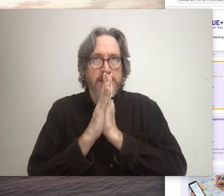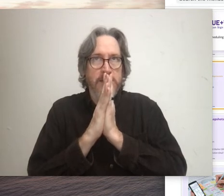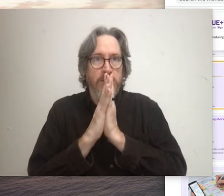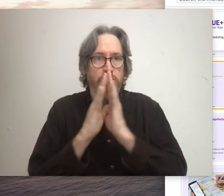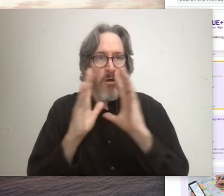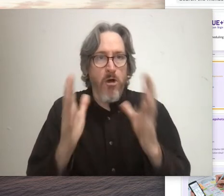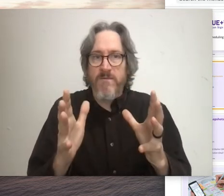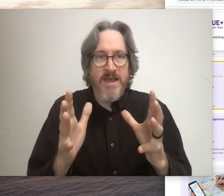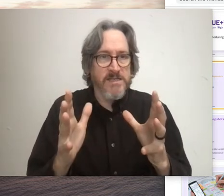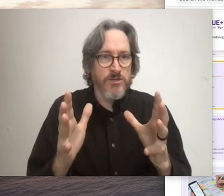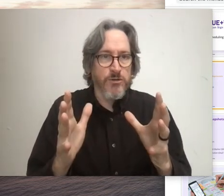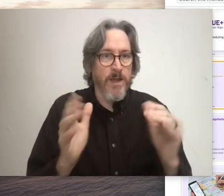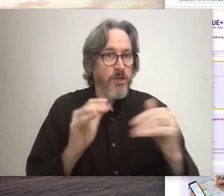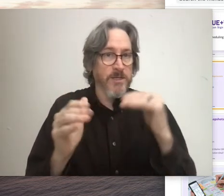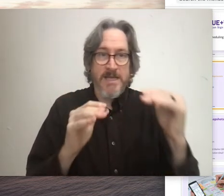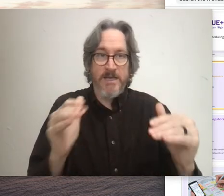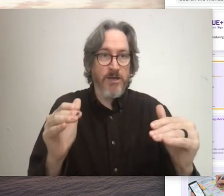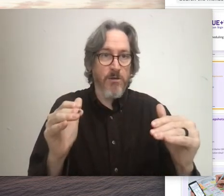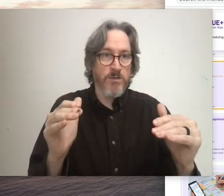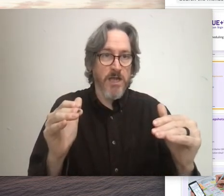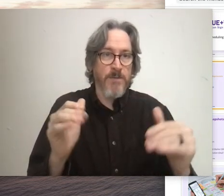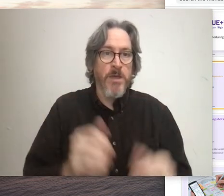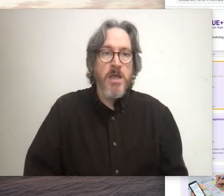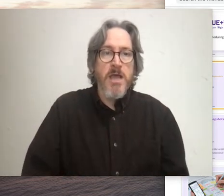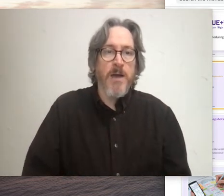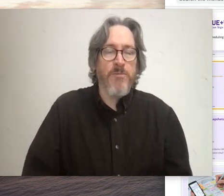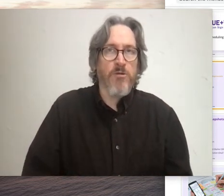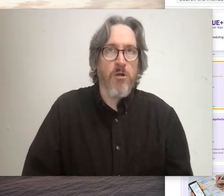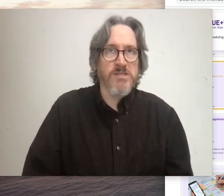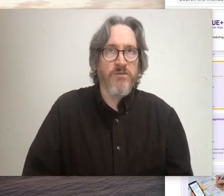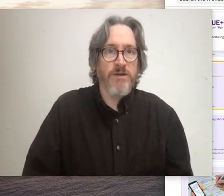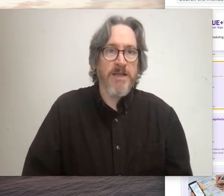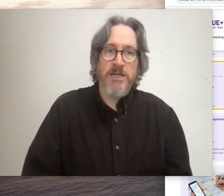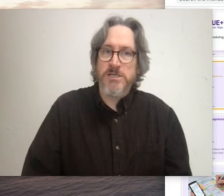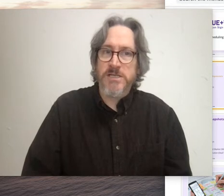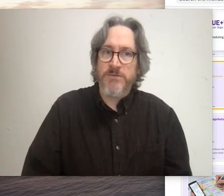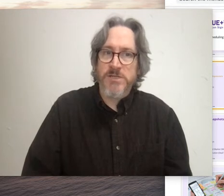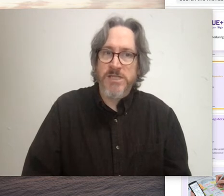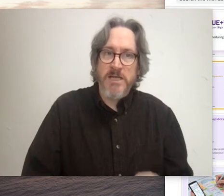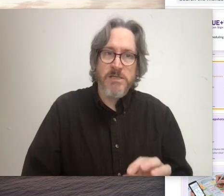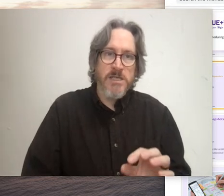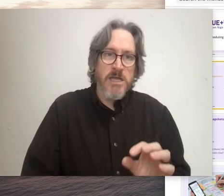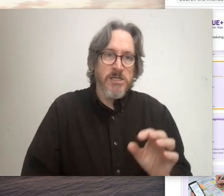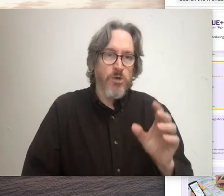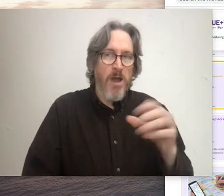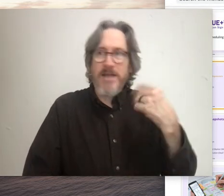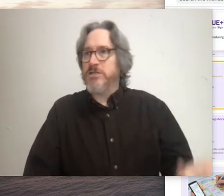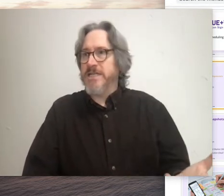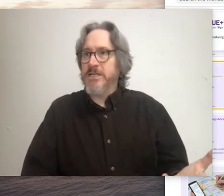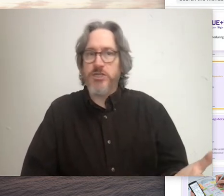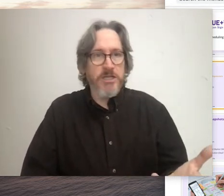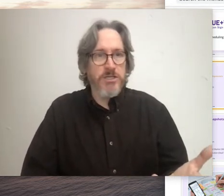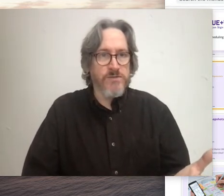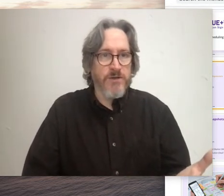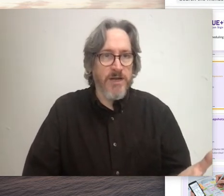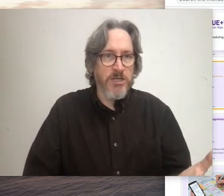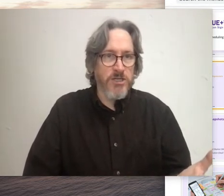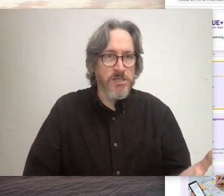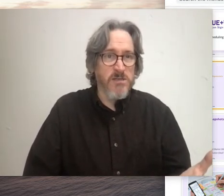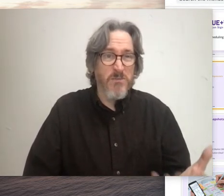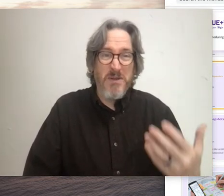because all of that is in True+Way and you can take it at your own time. There are also variations on different signs. So I could teach each of